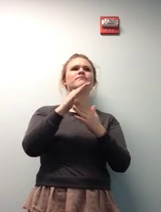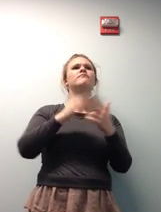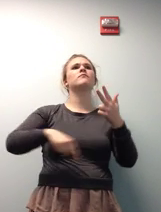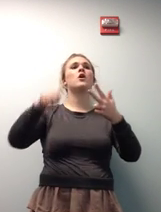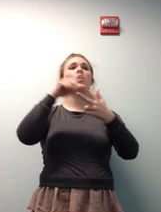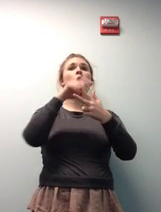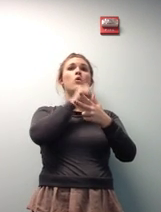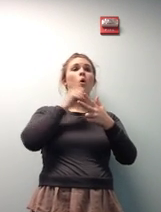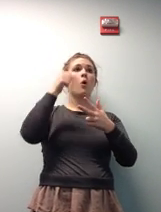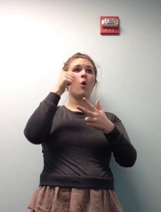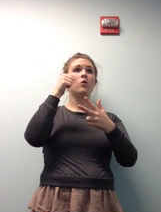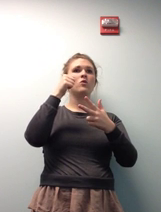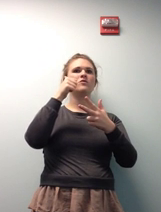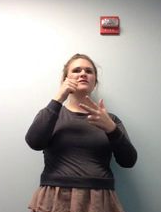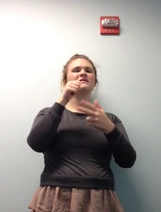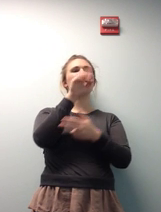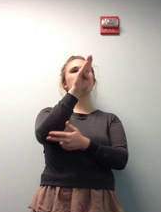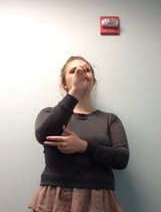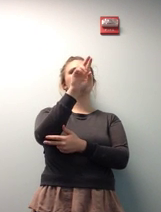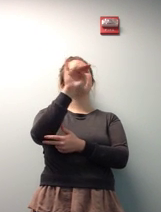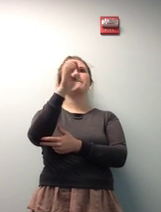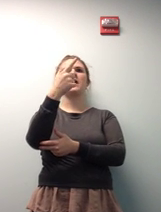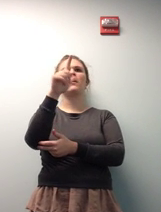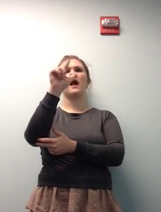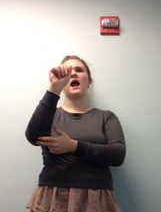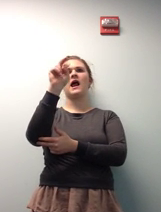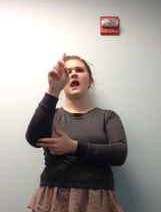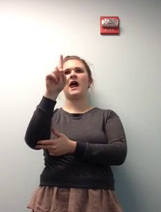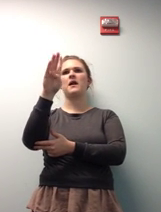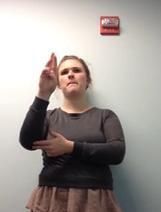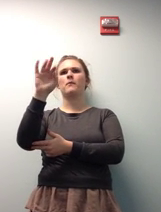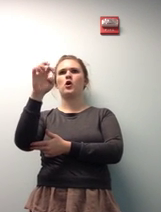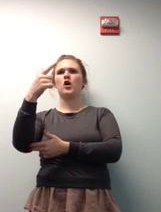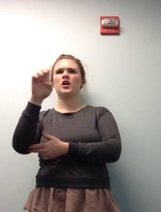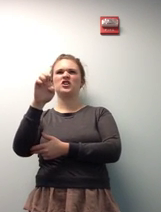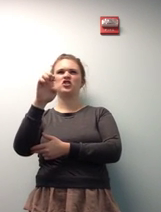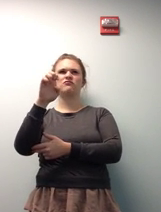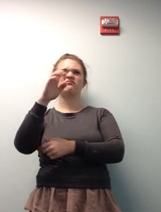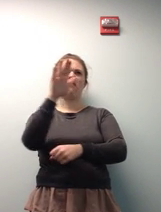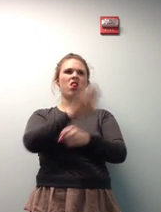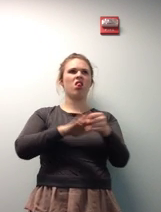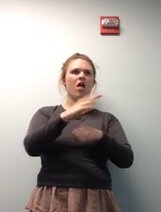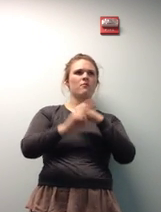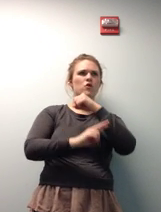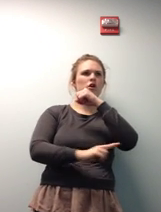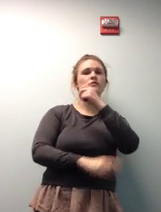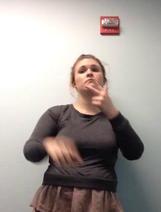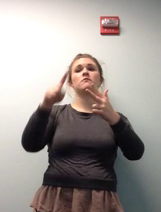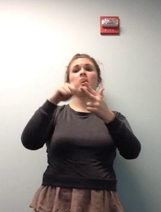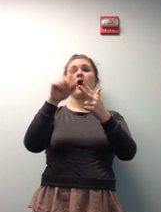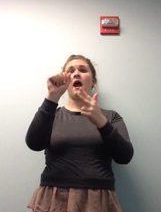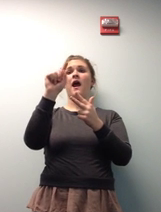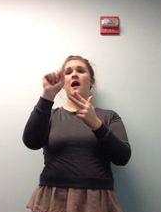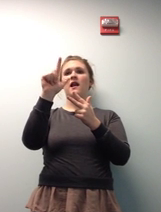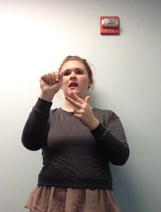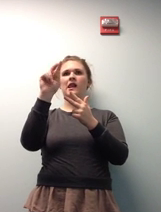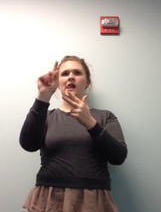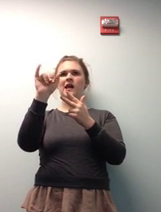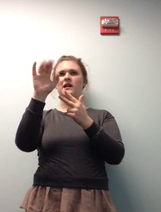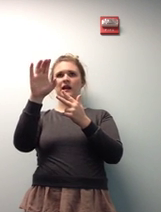the theory of the Bering Land Bridge, and then more recent, in the last couple decades, are the Atlantic theory and the Oceania theory.